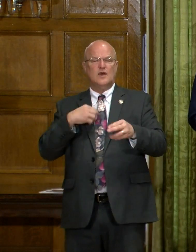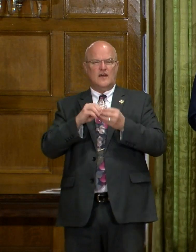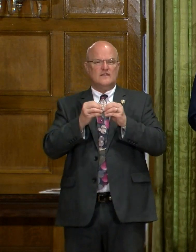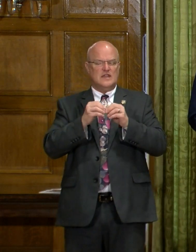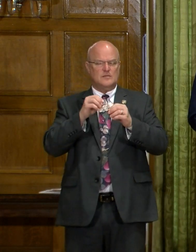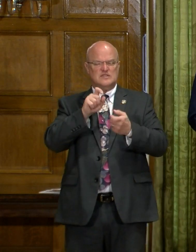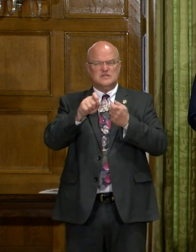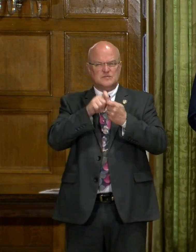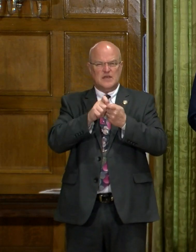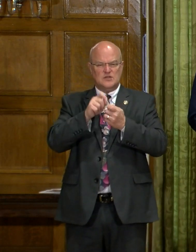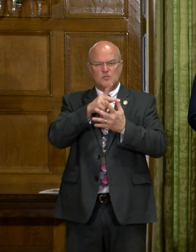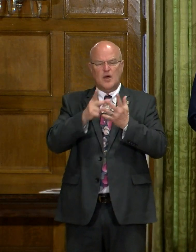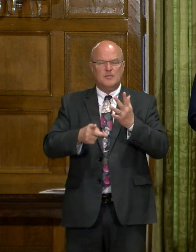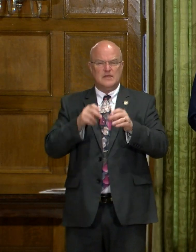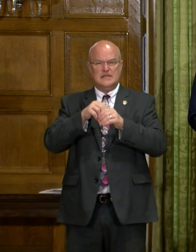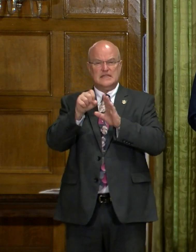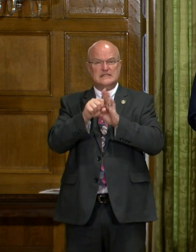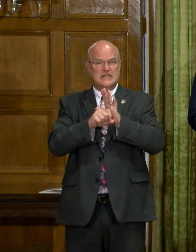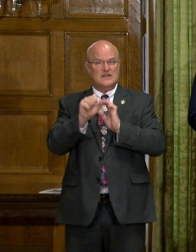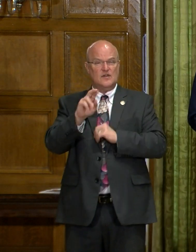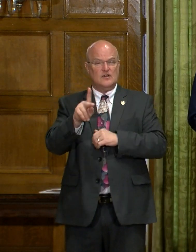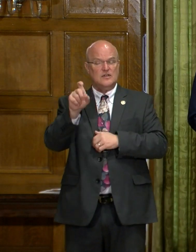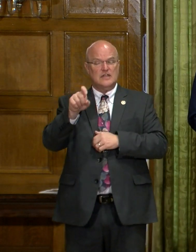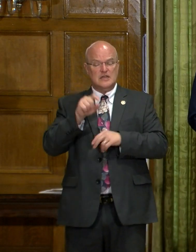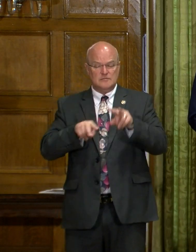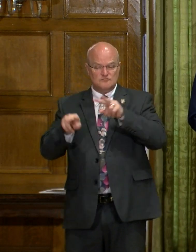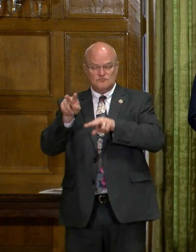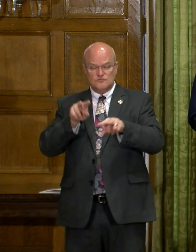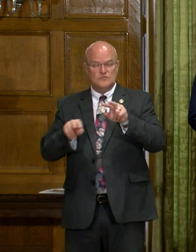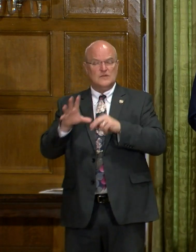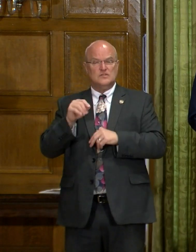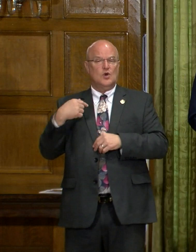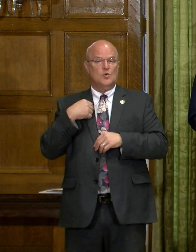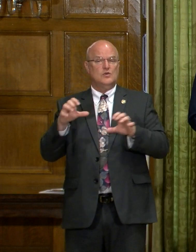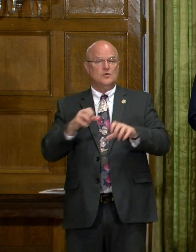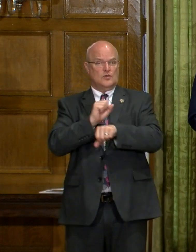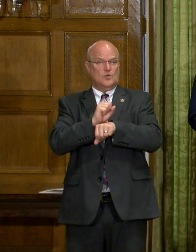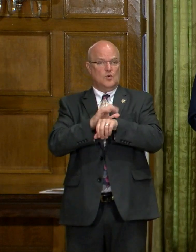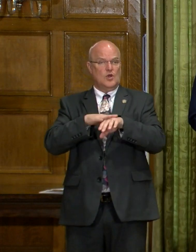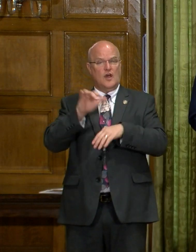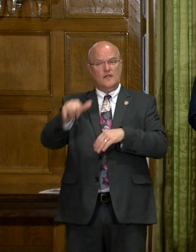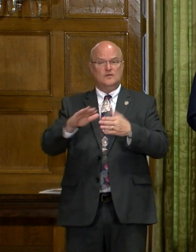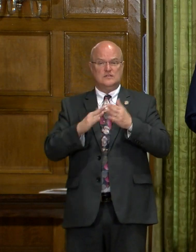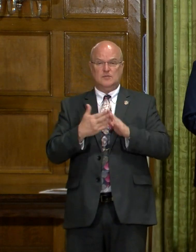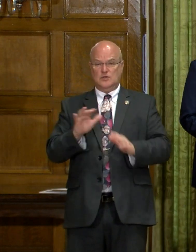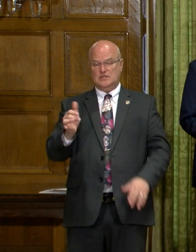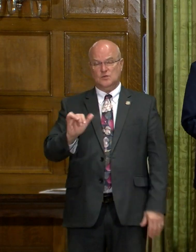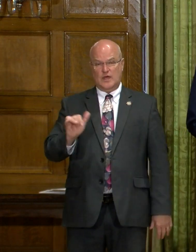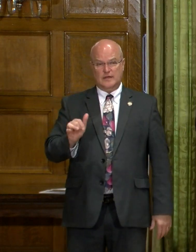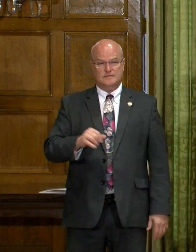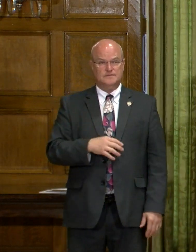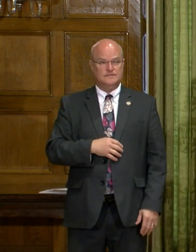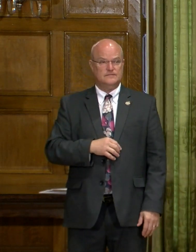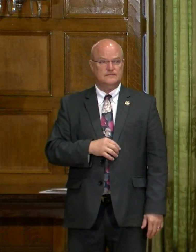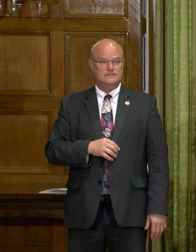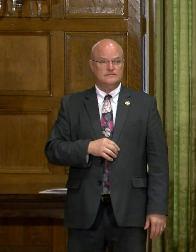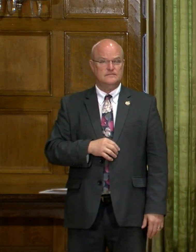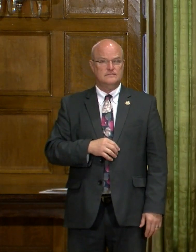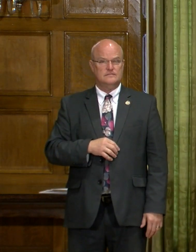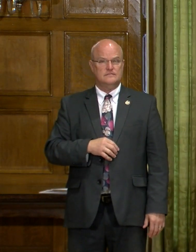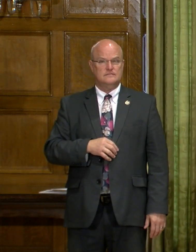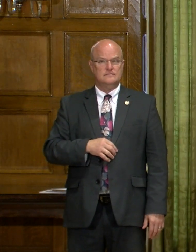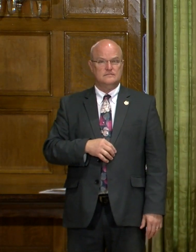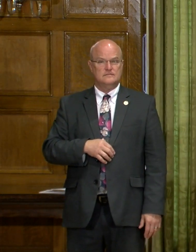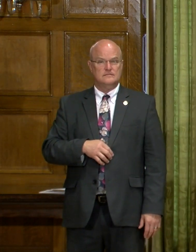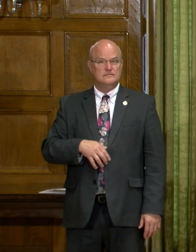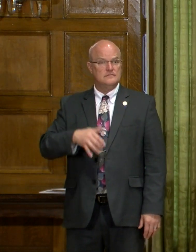special populations in the state of Arkansas that we need to be mindful of, and so we're doing the work on those communities as well. Is